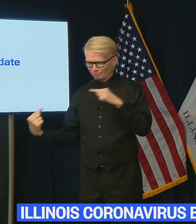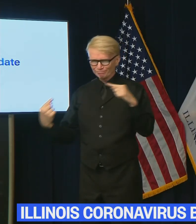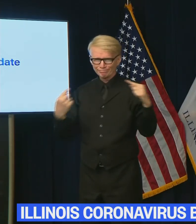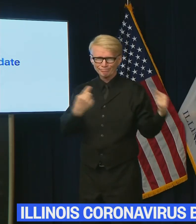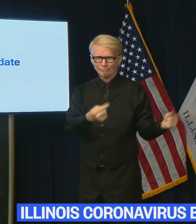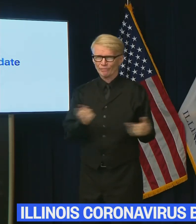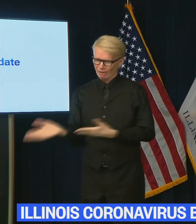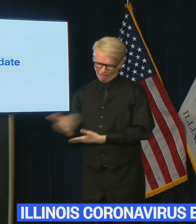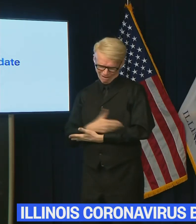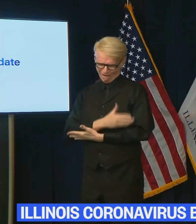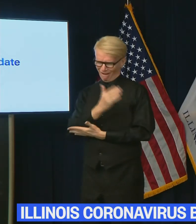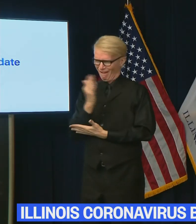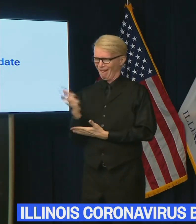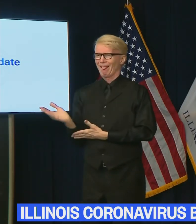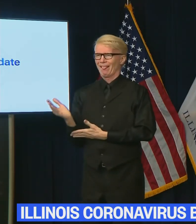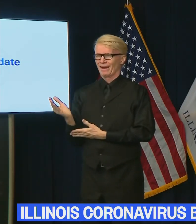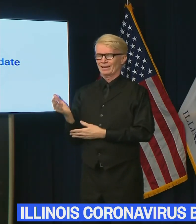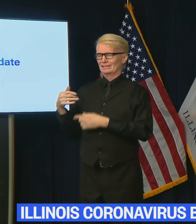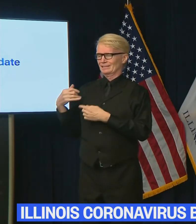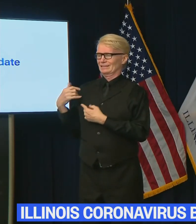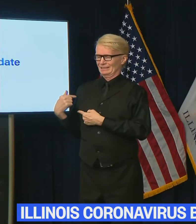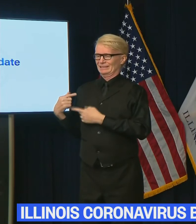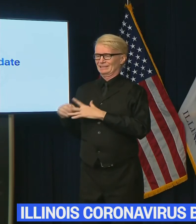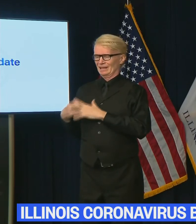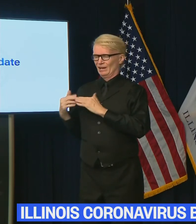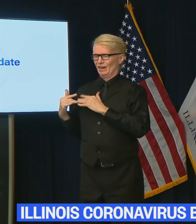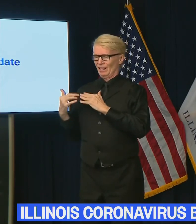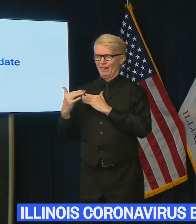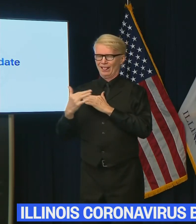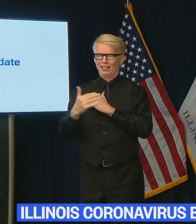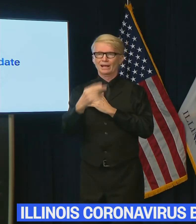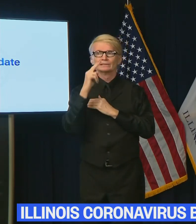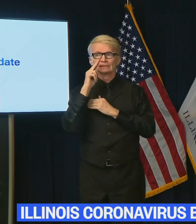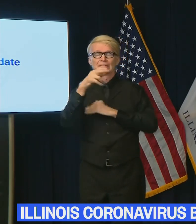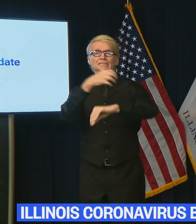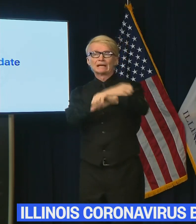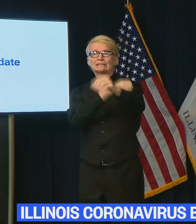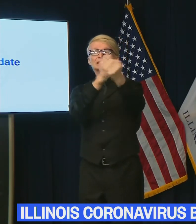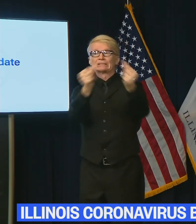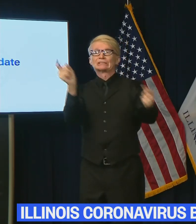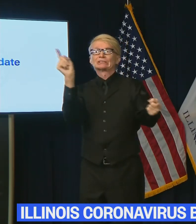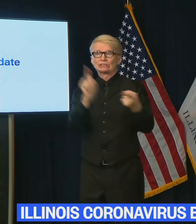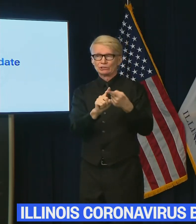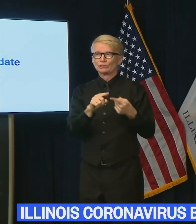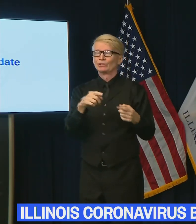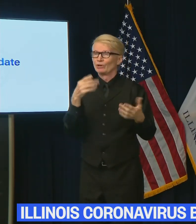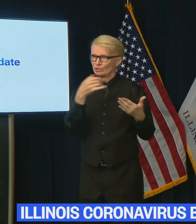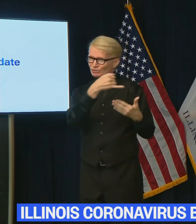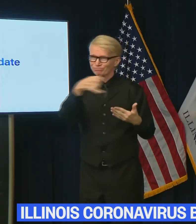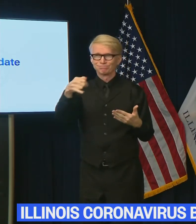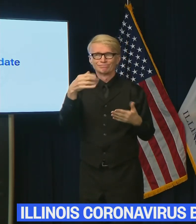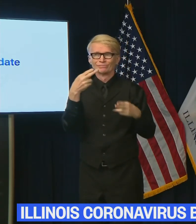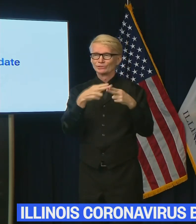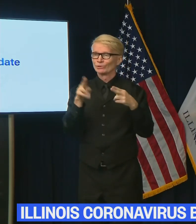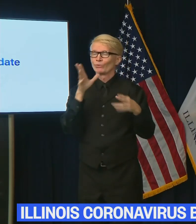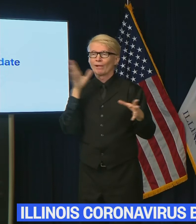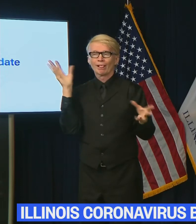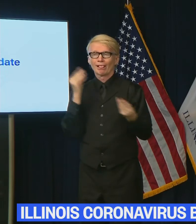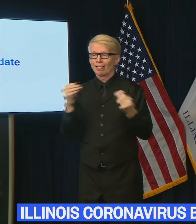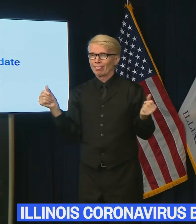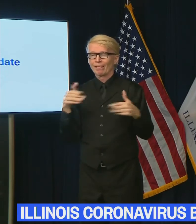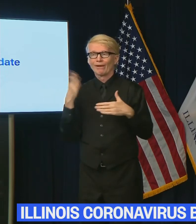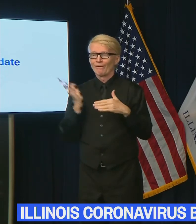the pandemic, with the finish line starting to come into sight, you deserve for you and your family and your friends to